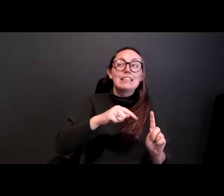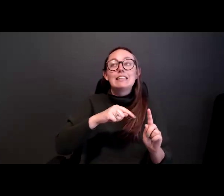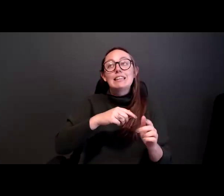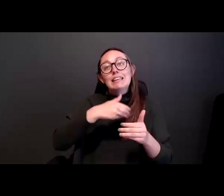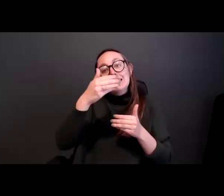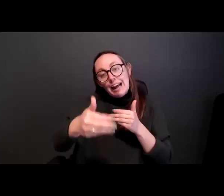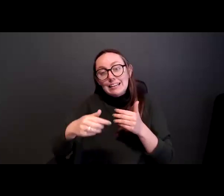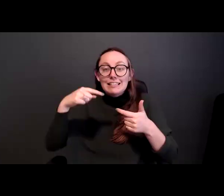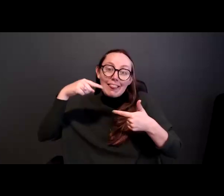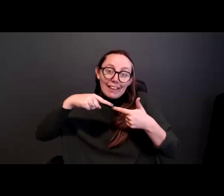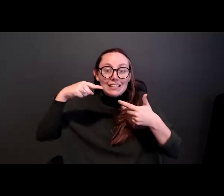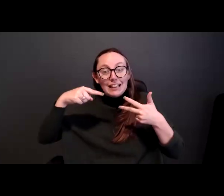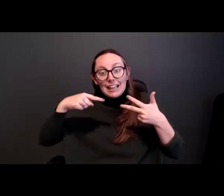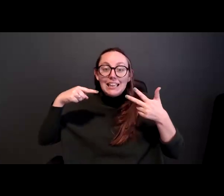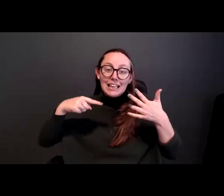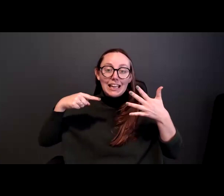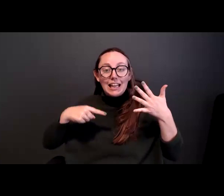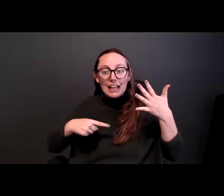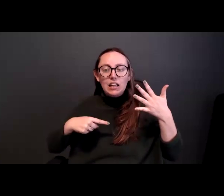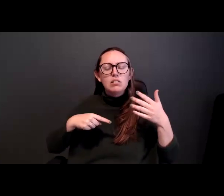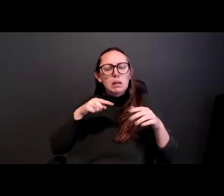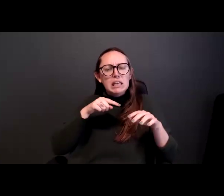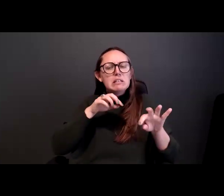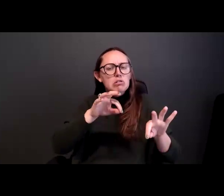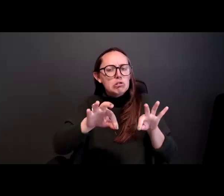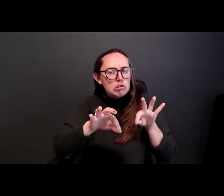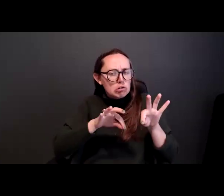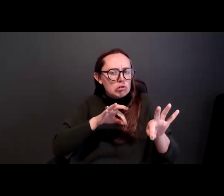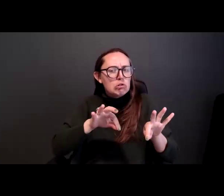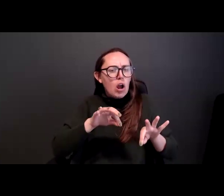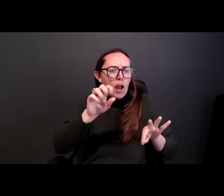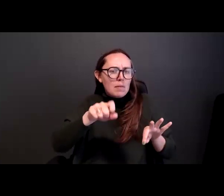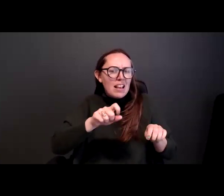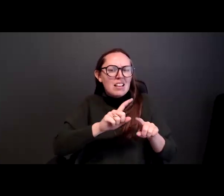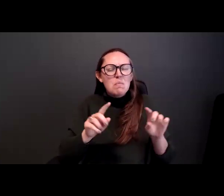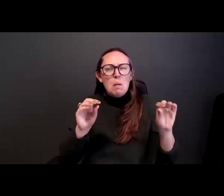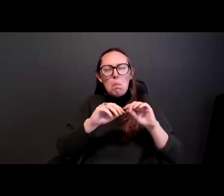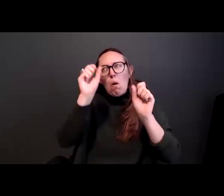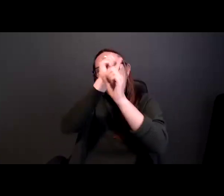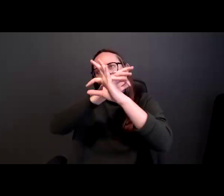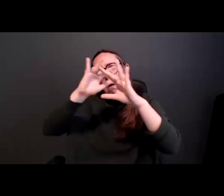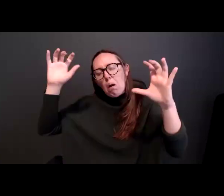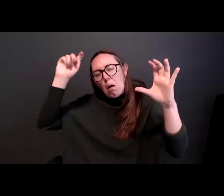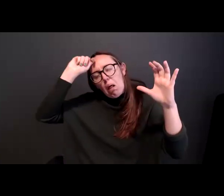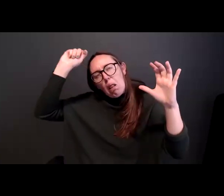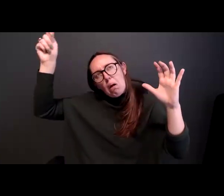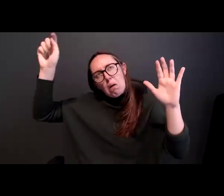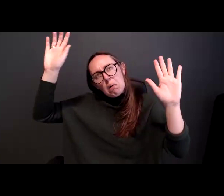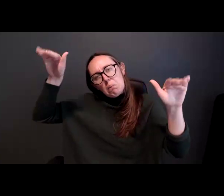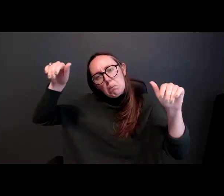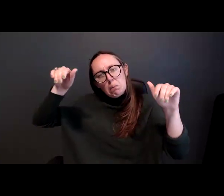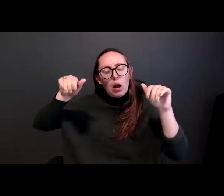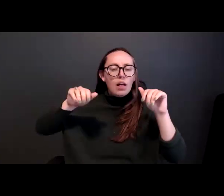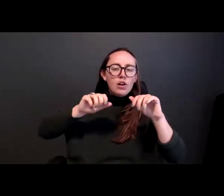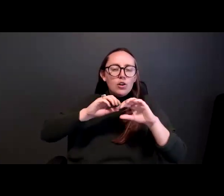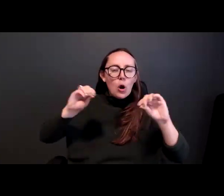of theoretical. There's not really any action happening. He's talking about something that he was doing.